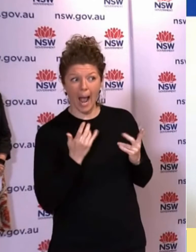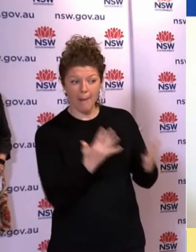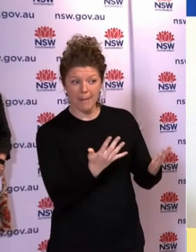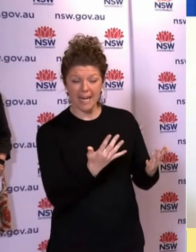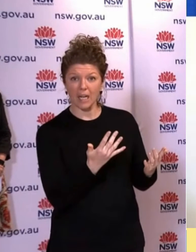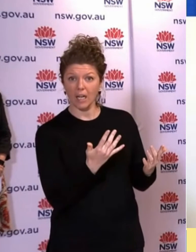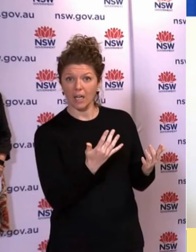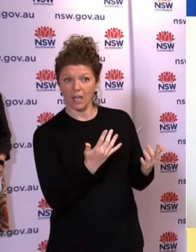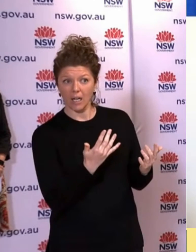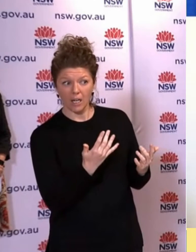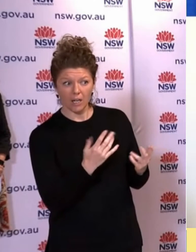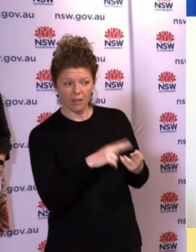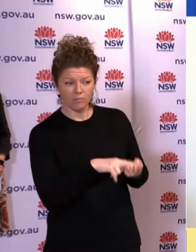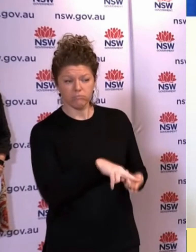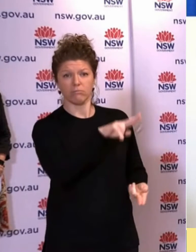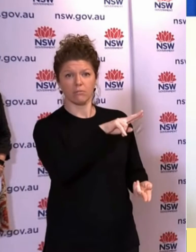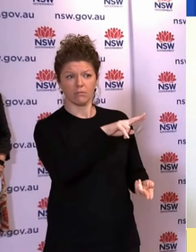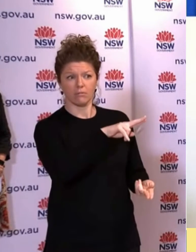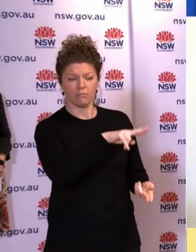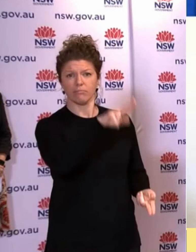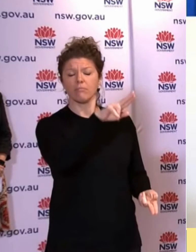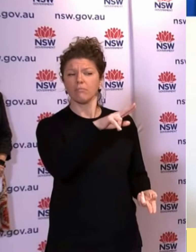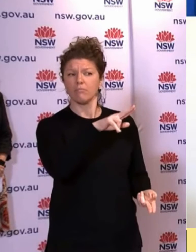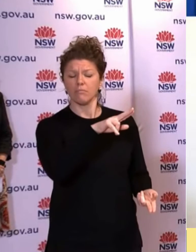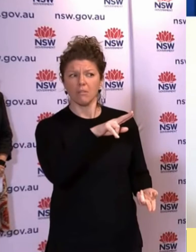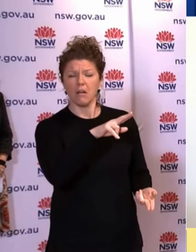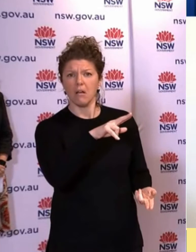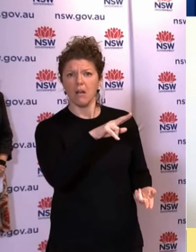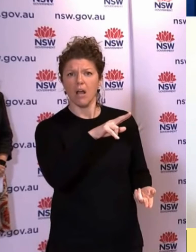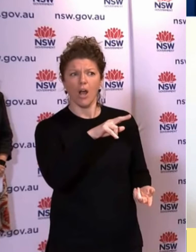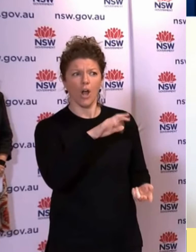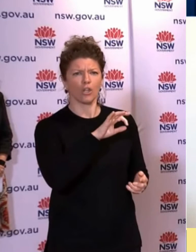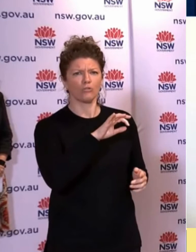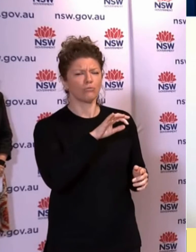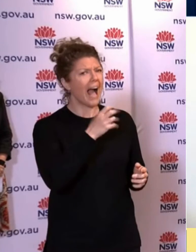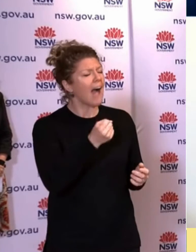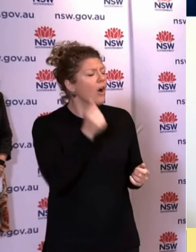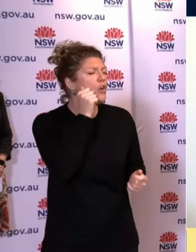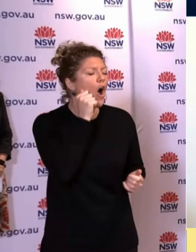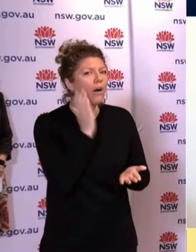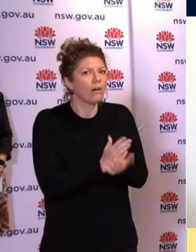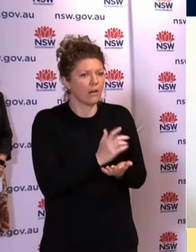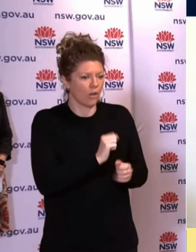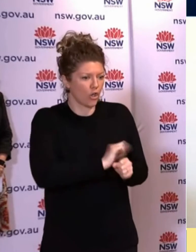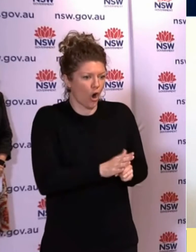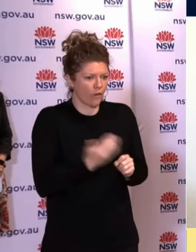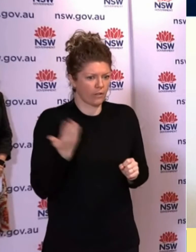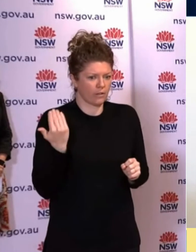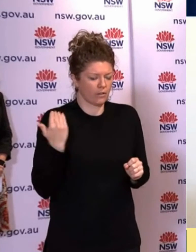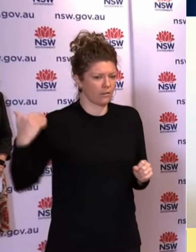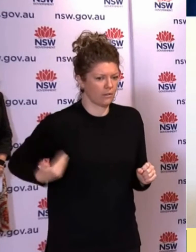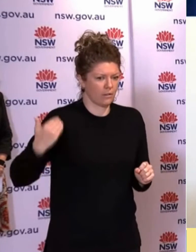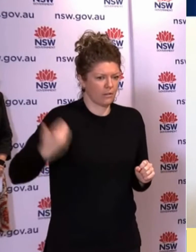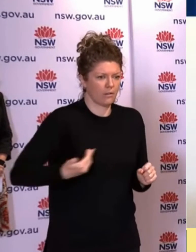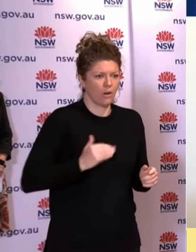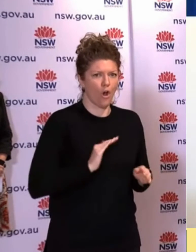not jumping up in the sense of exponentially. They are up. They're up quite substantially in the last few days. But just